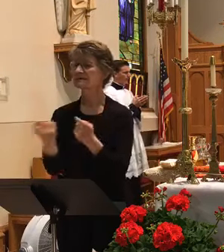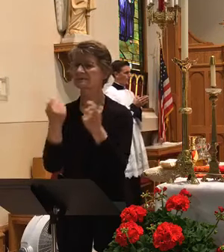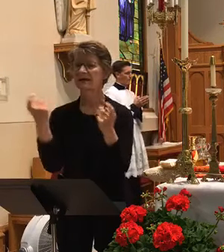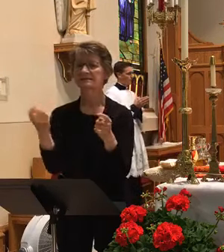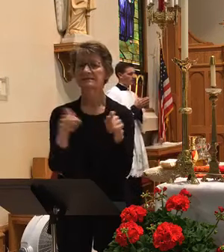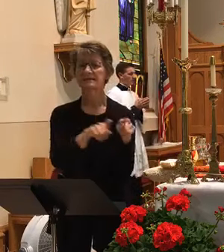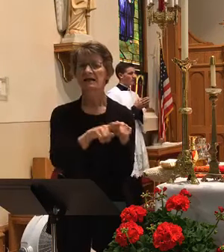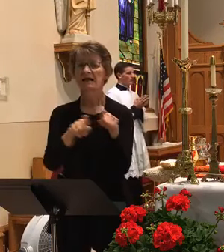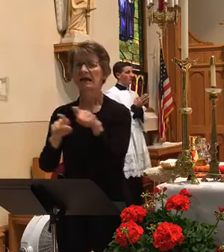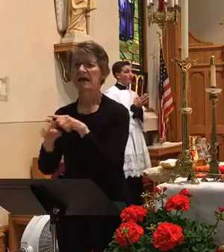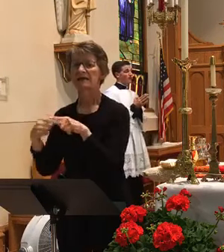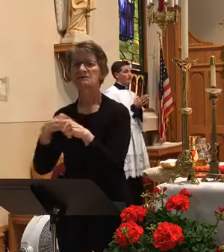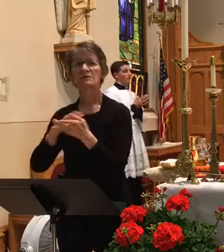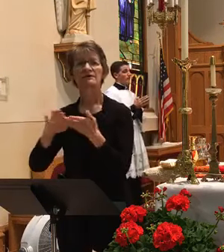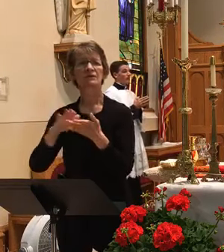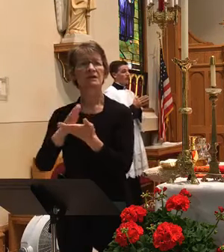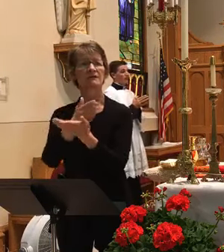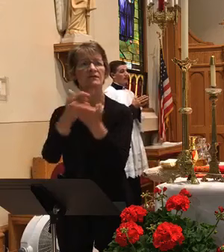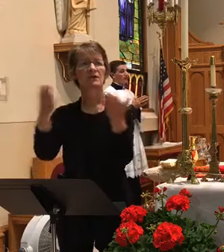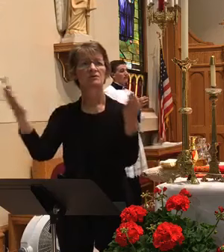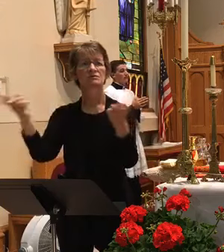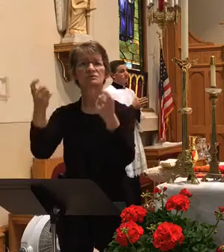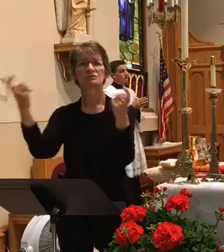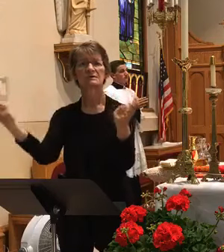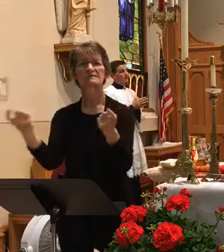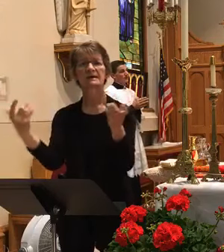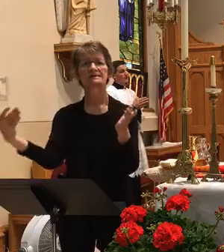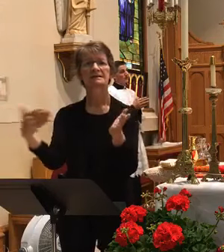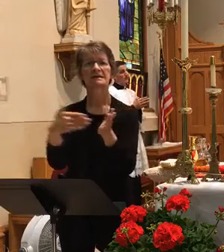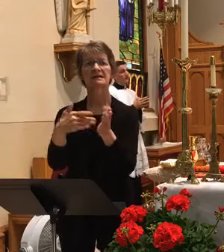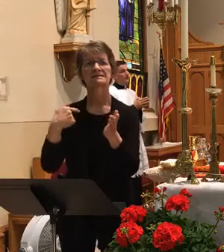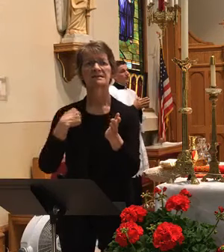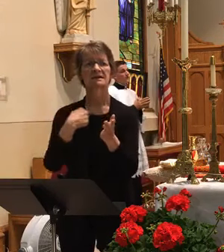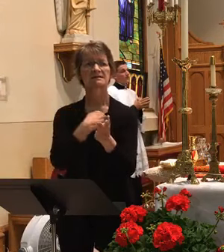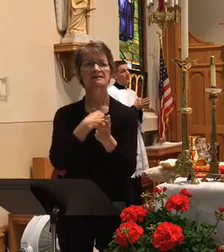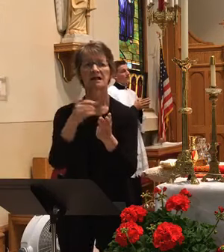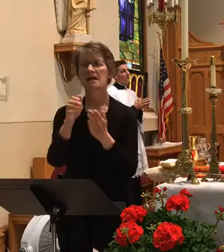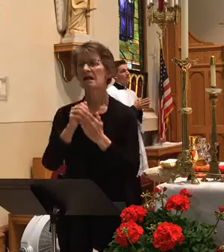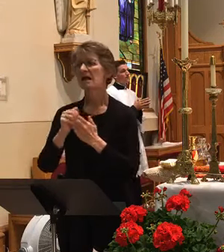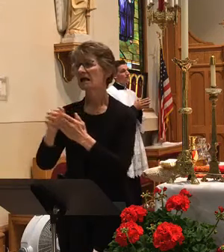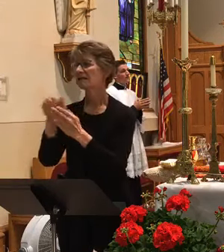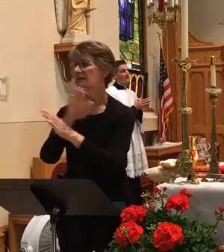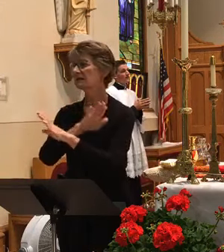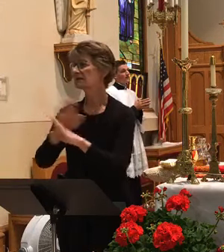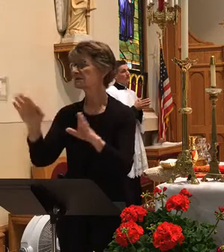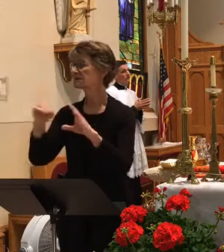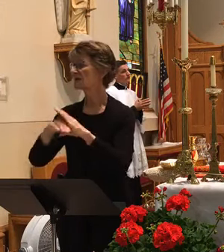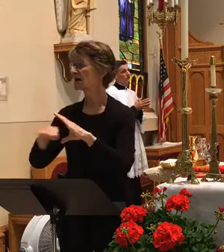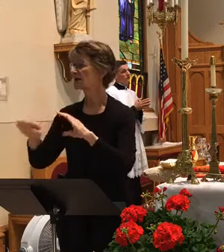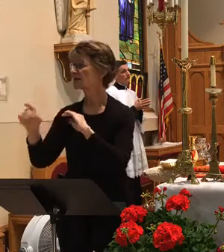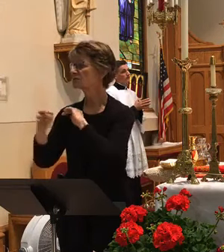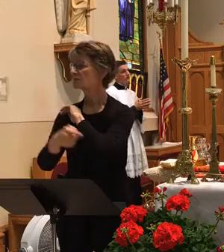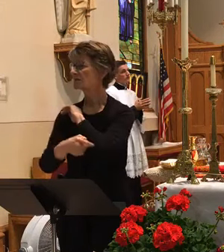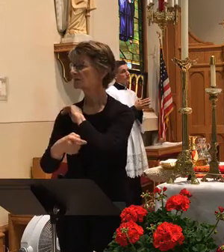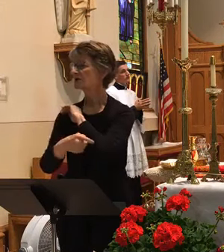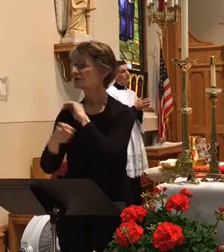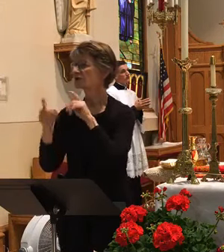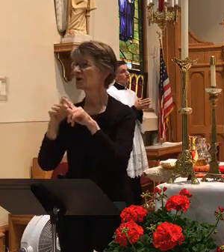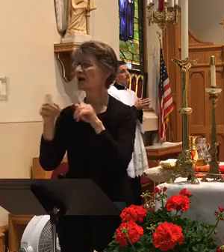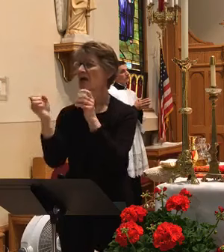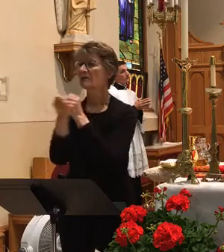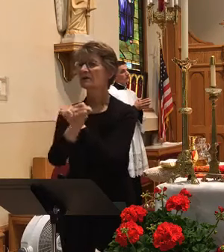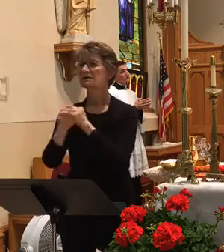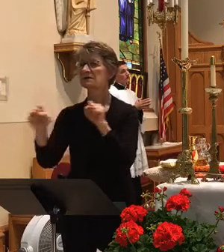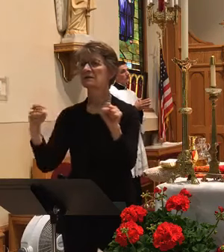our trespasses, as we forgive those who trespass against us. And lead us not into